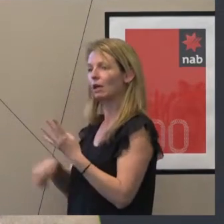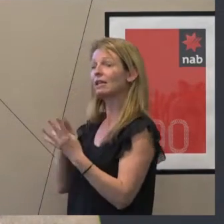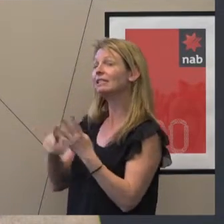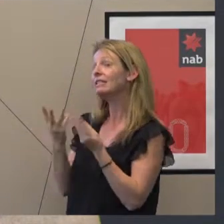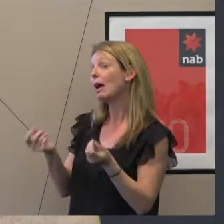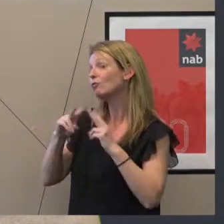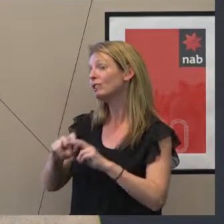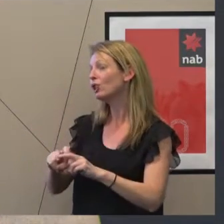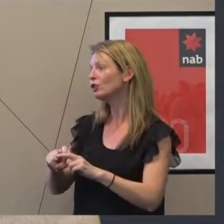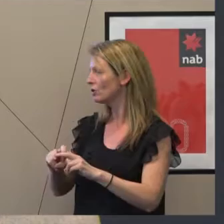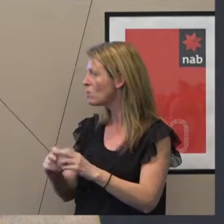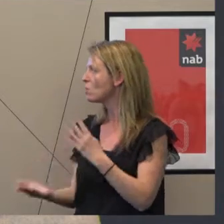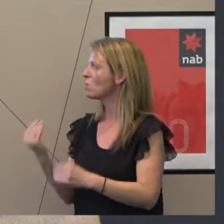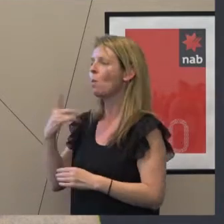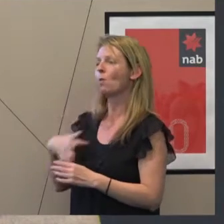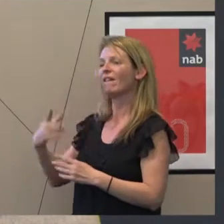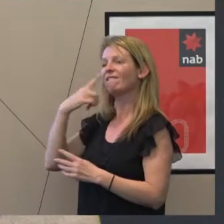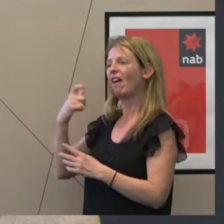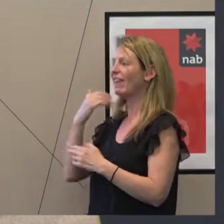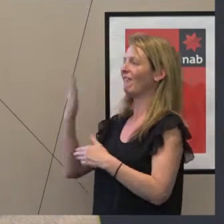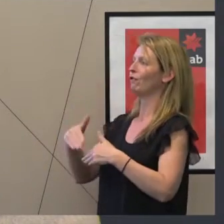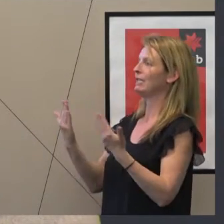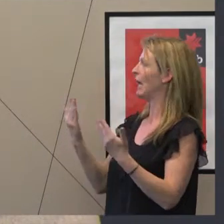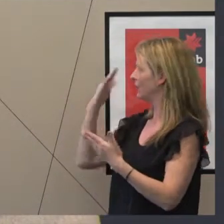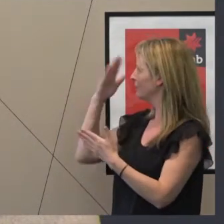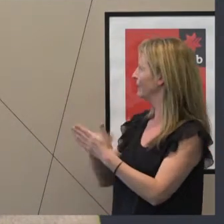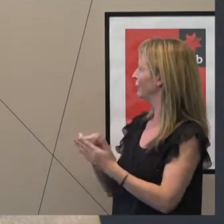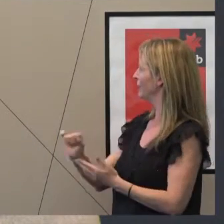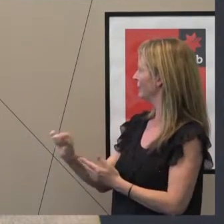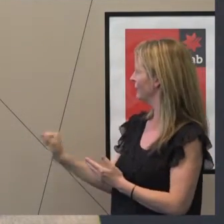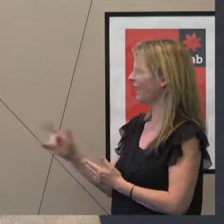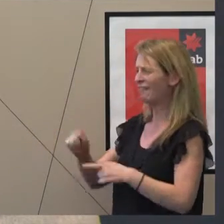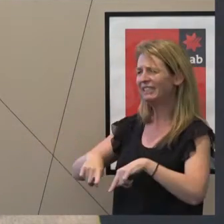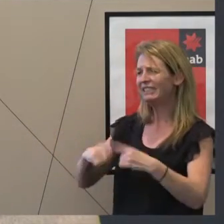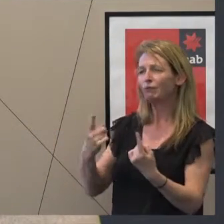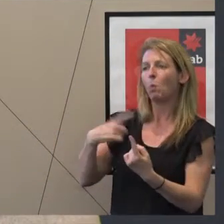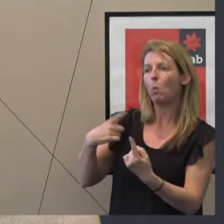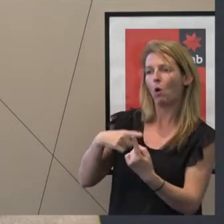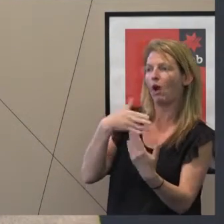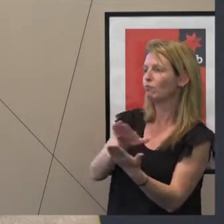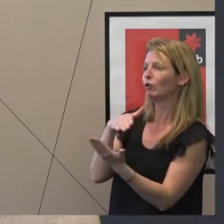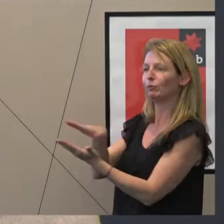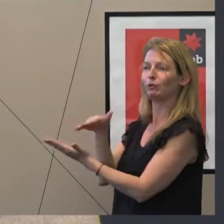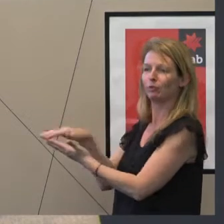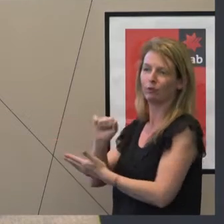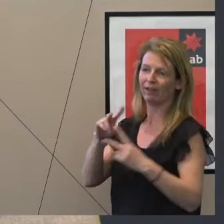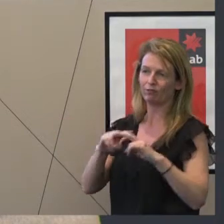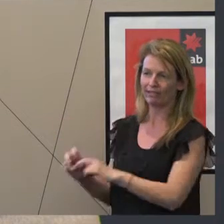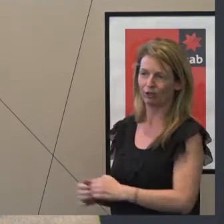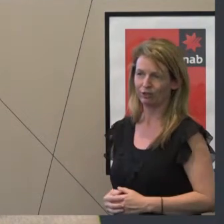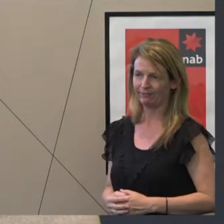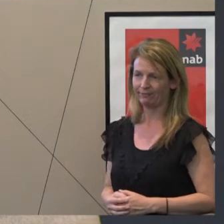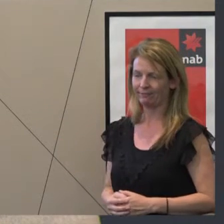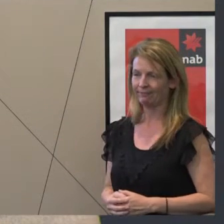about revealing the everyday experience. There are so many different approaches to research.